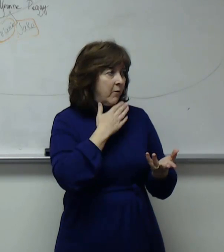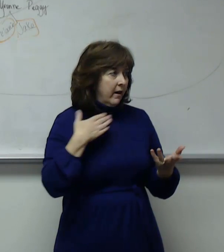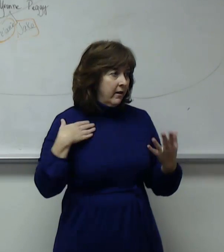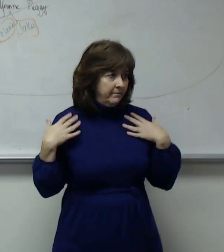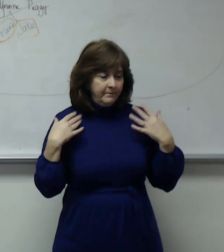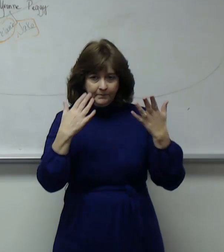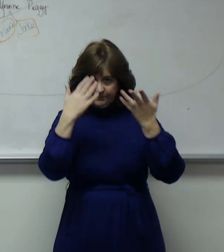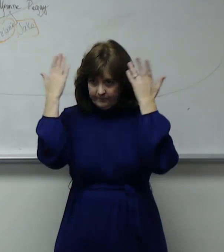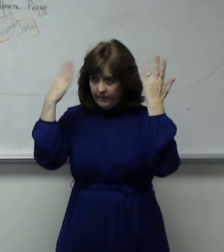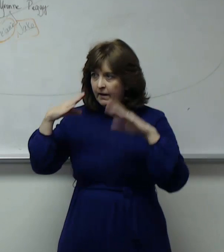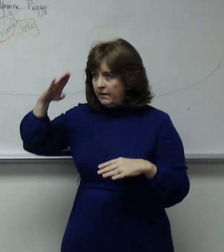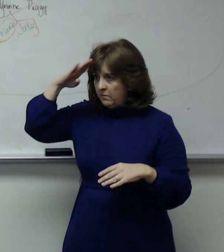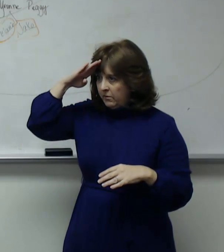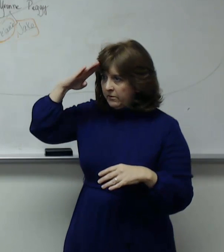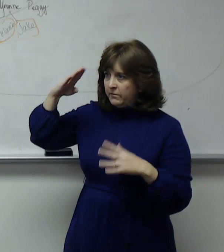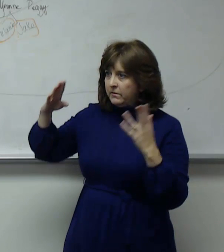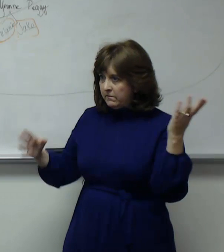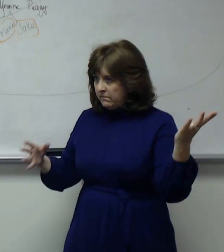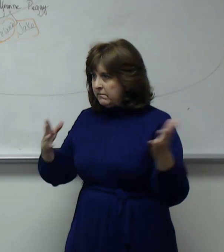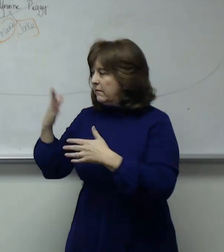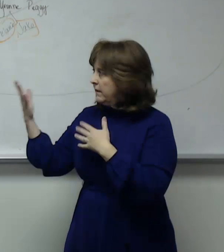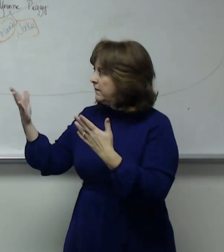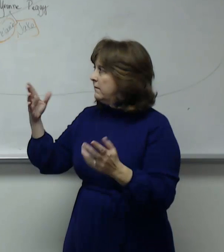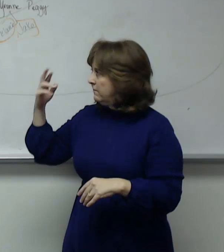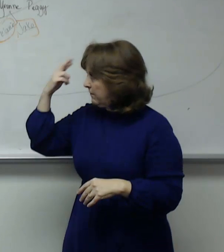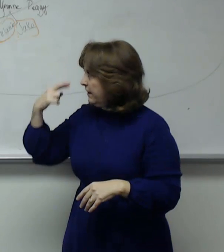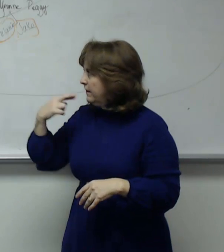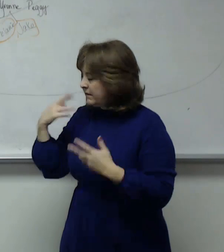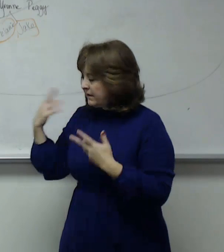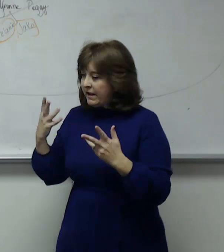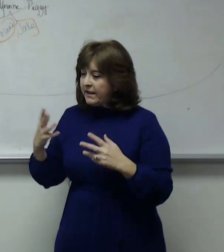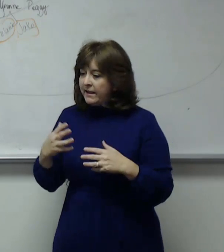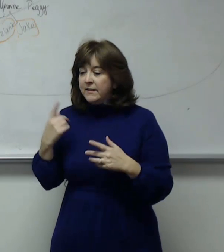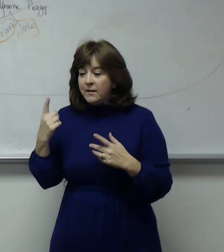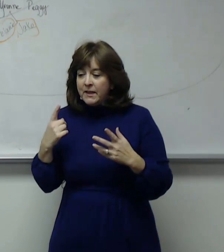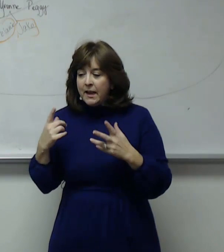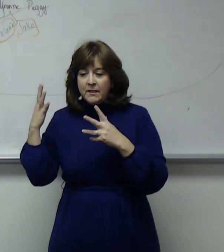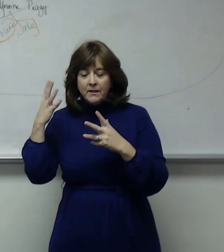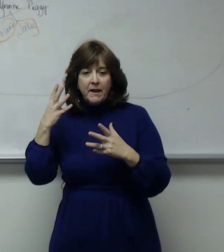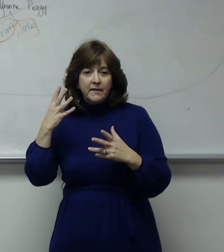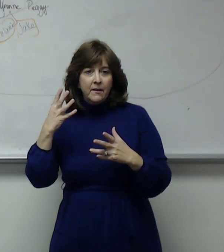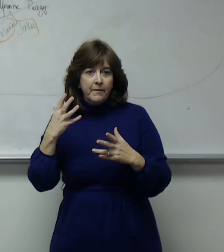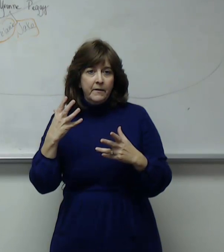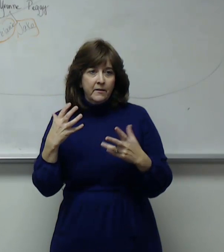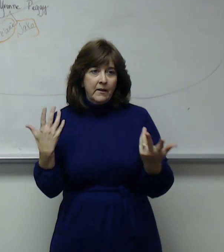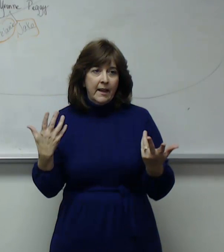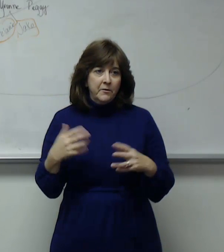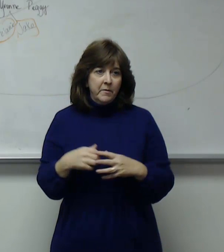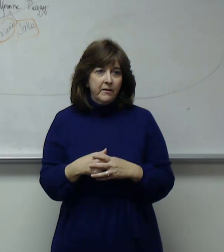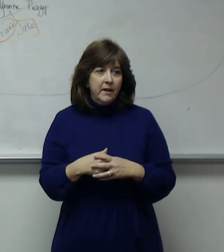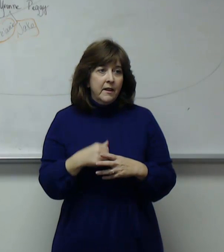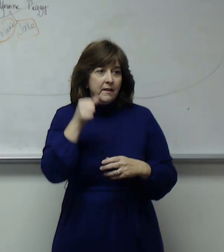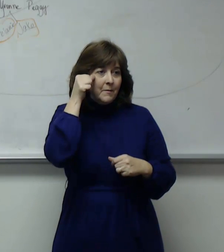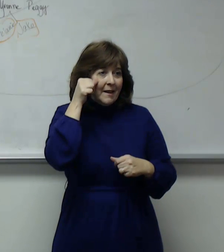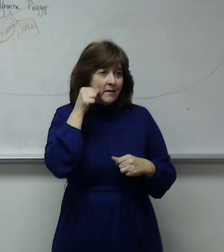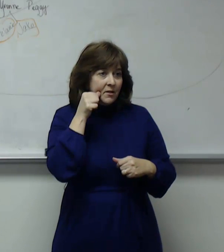somewhere, Bruce, it's Randy, somewhere like that. Sometimes it's based on a physical attribute. Somebody has a